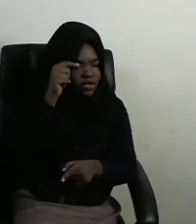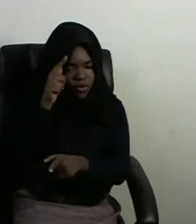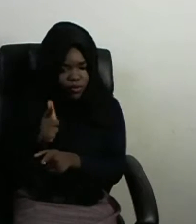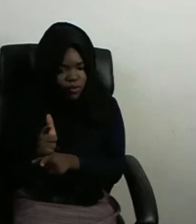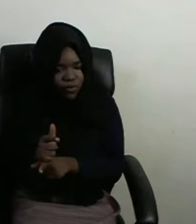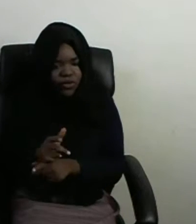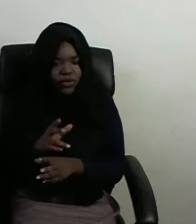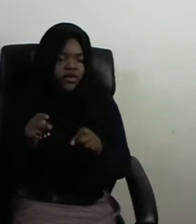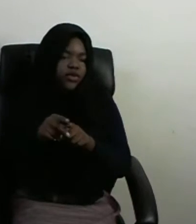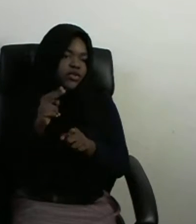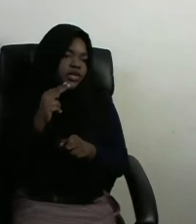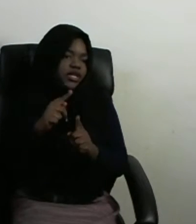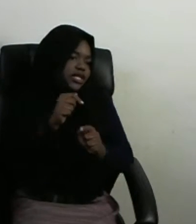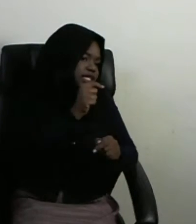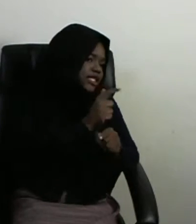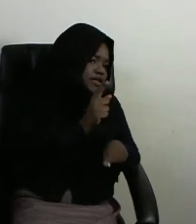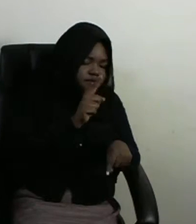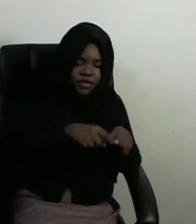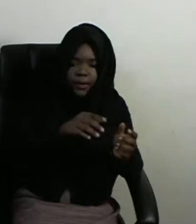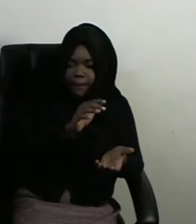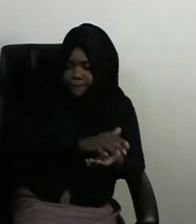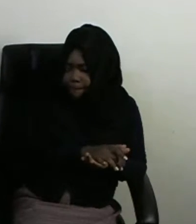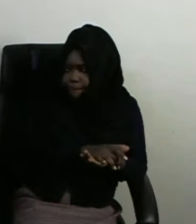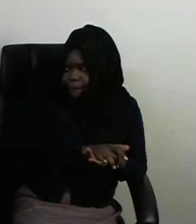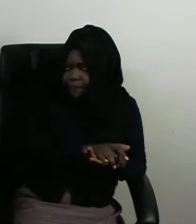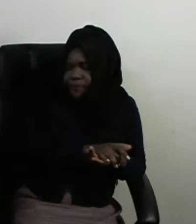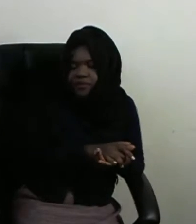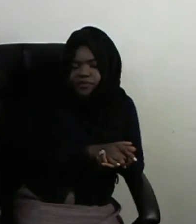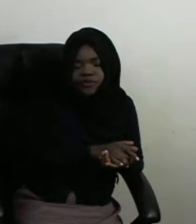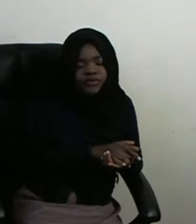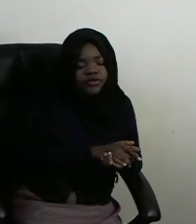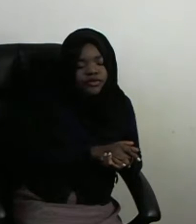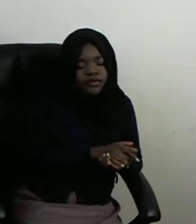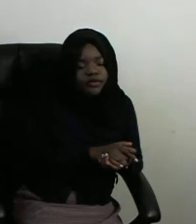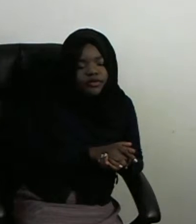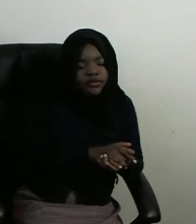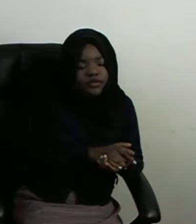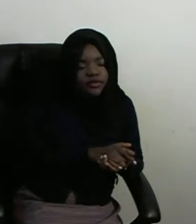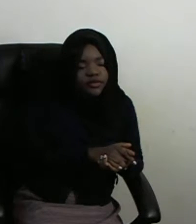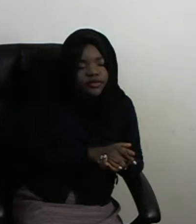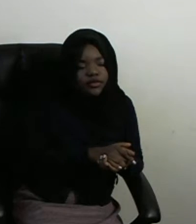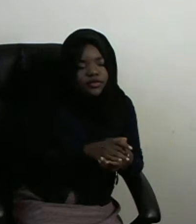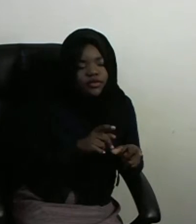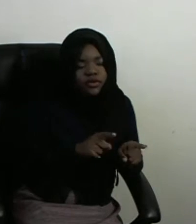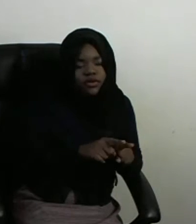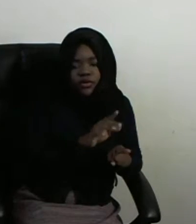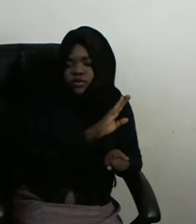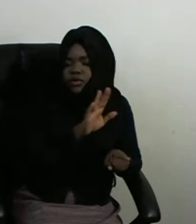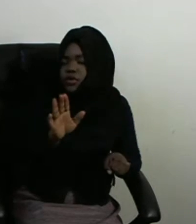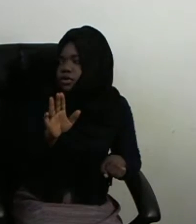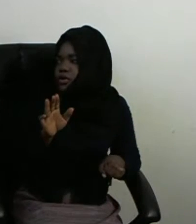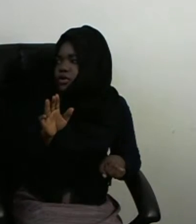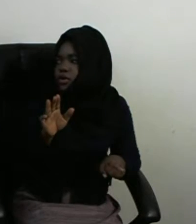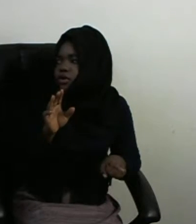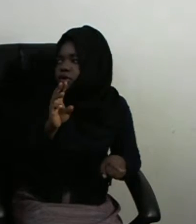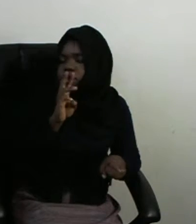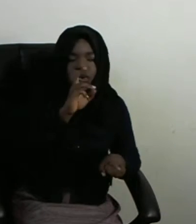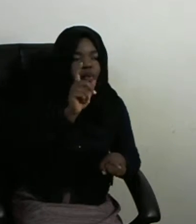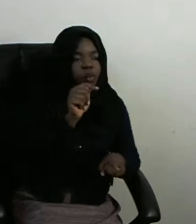brother and your nieces to your sister, and your wet mothers, which means the mother